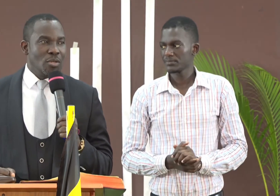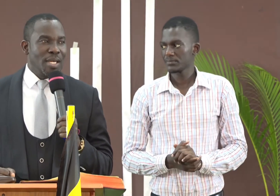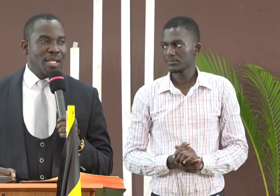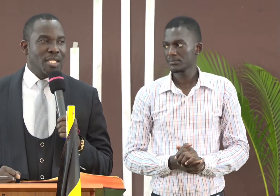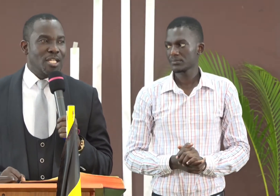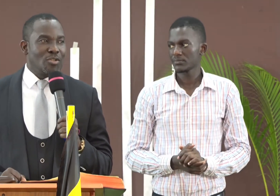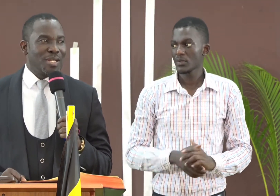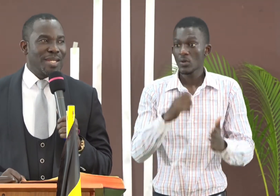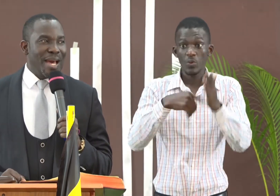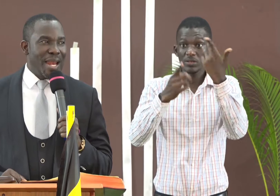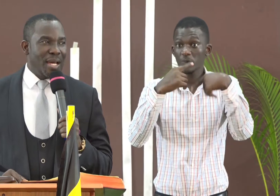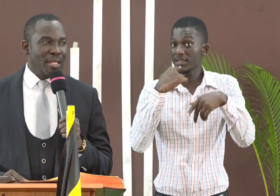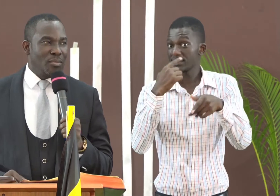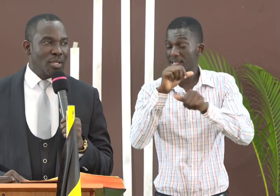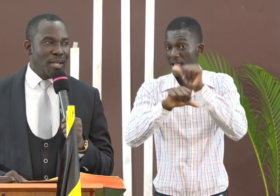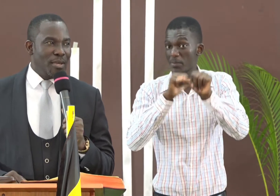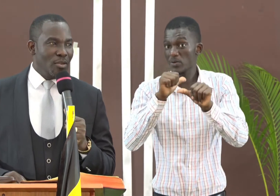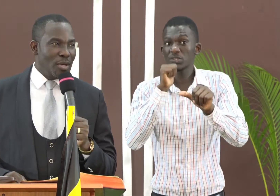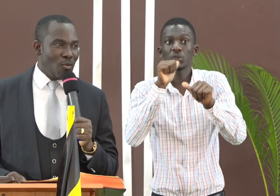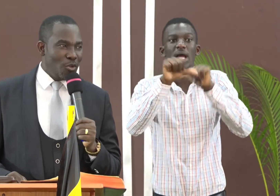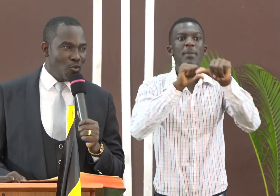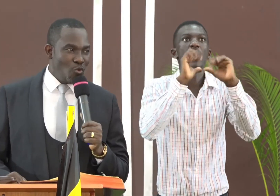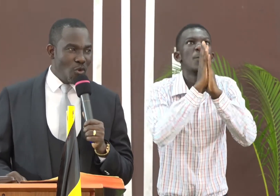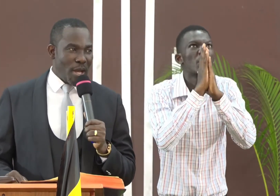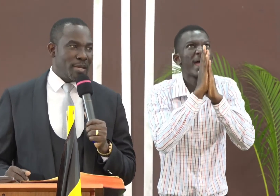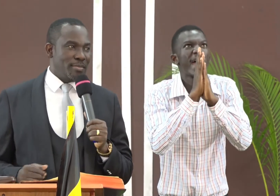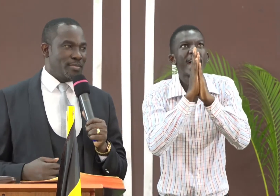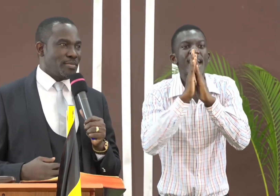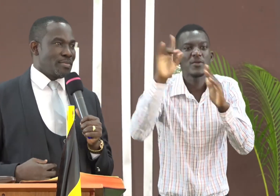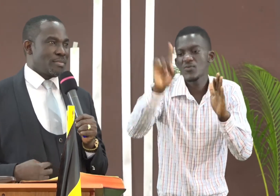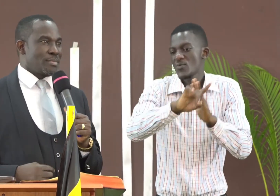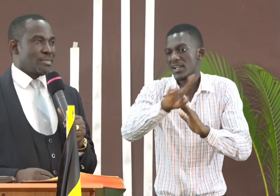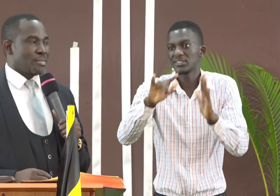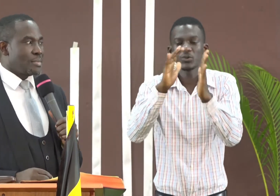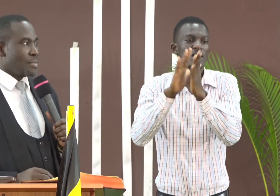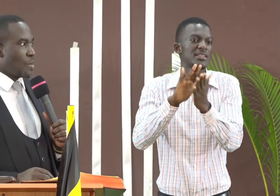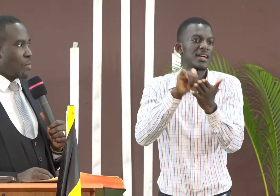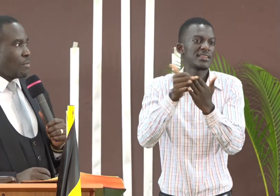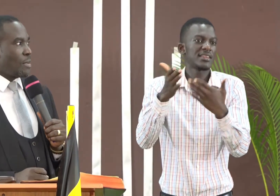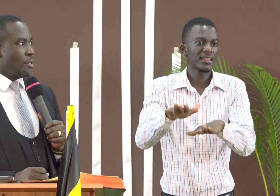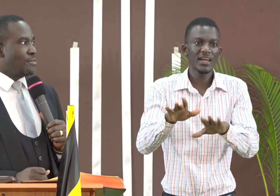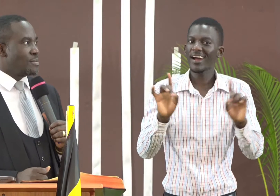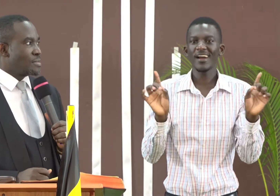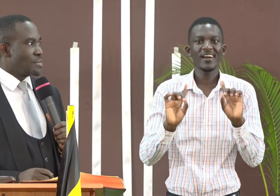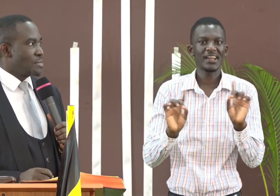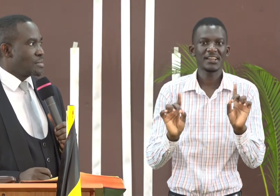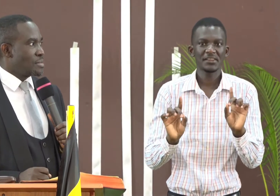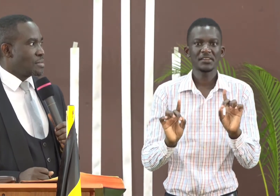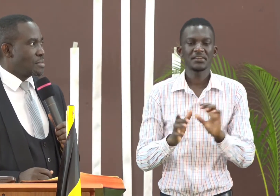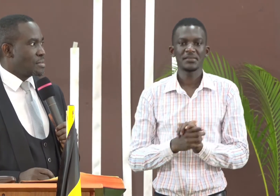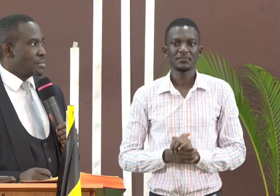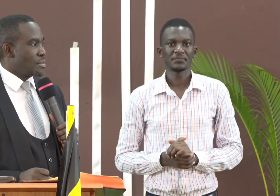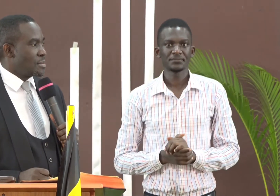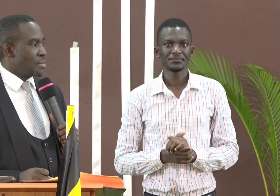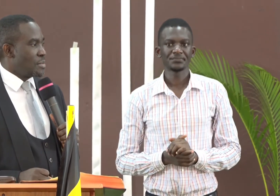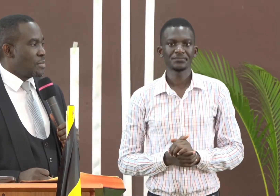Kino kyetwogera tekiriiko saala nti bw'osaba ennyo nga gw'okiwuguka. It's not all about prayer that when you are so prayerful